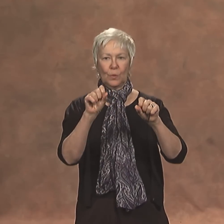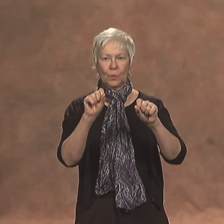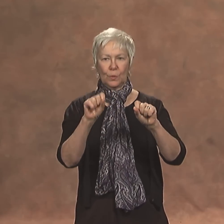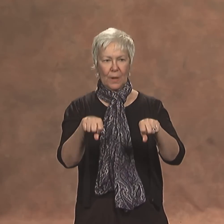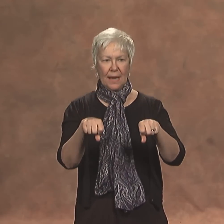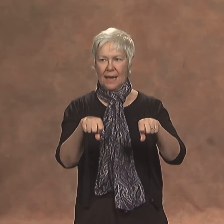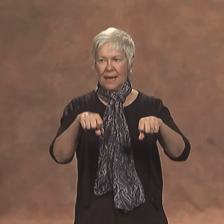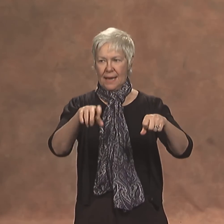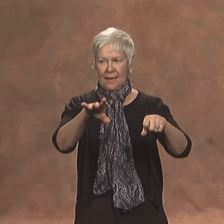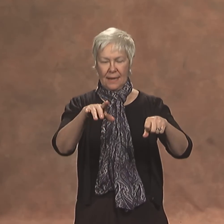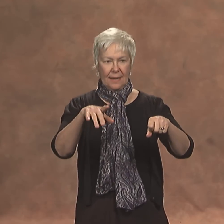you may